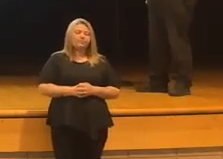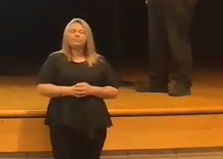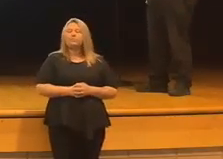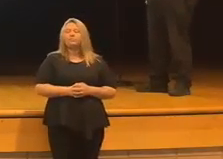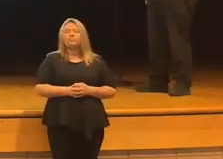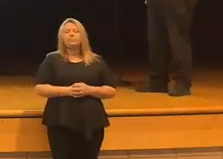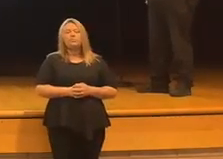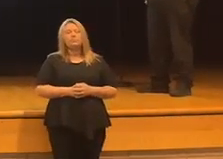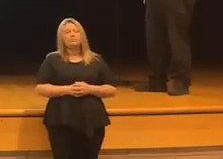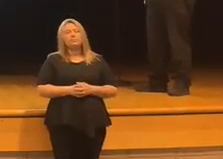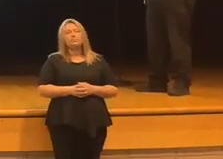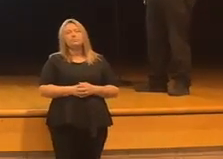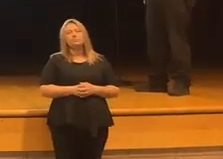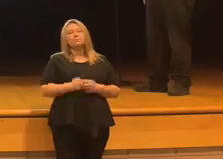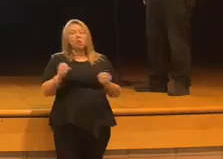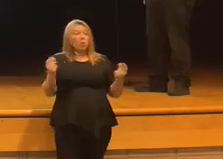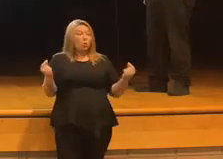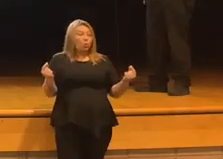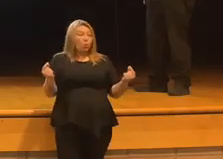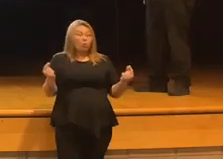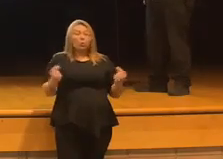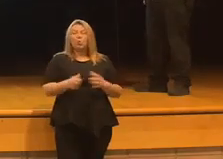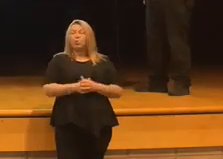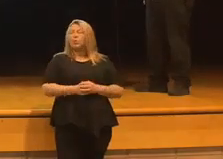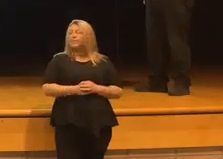So what can you do?